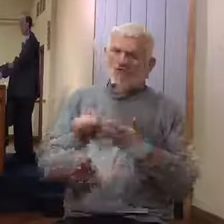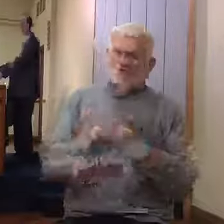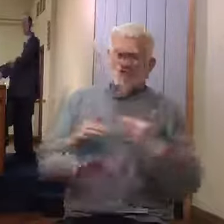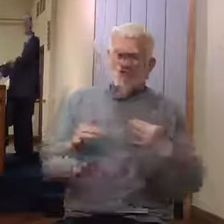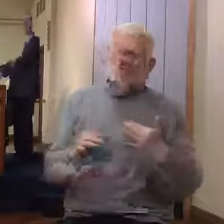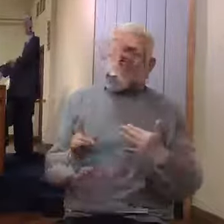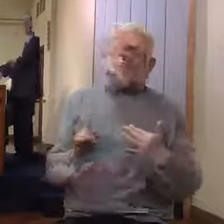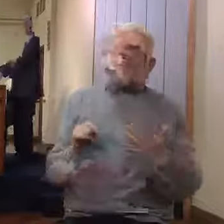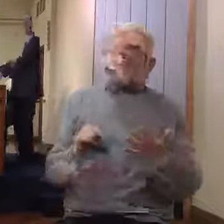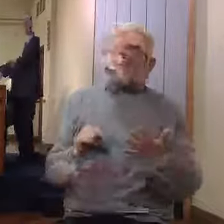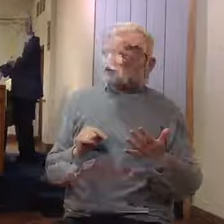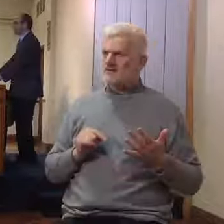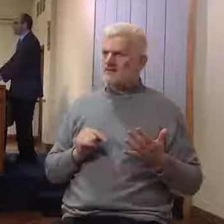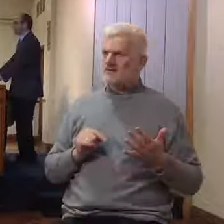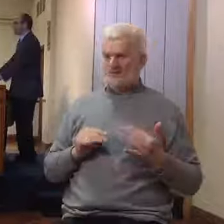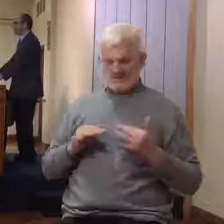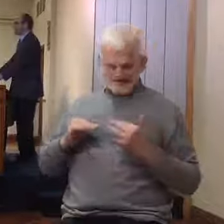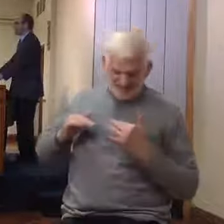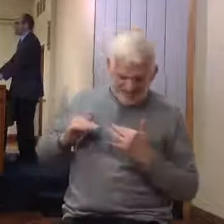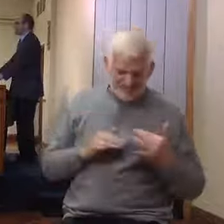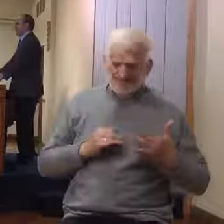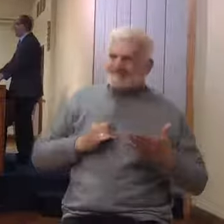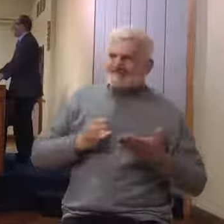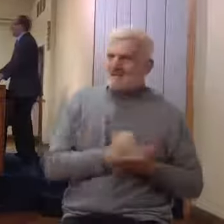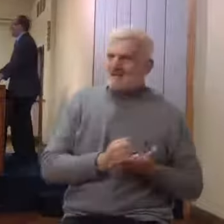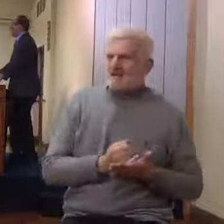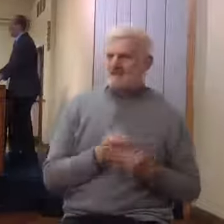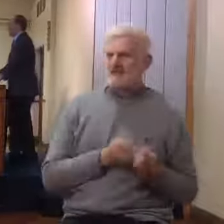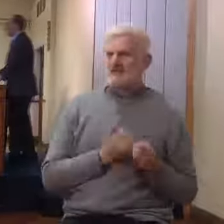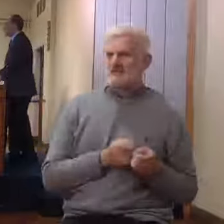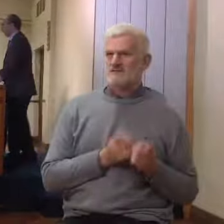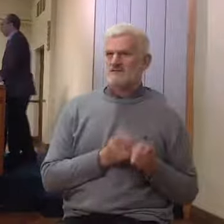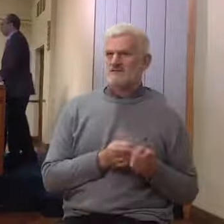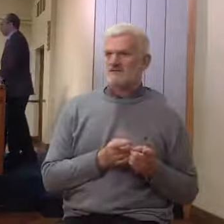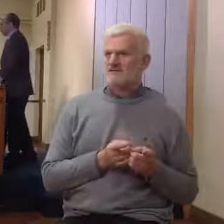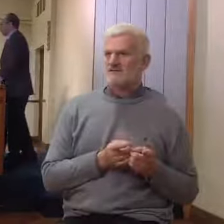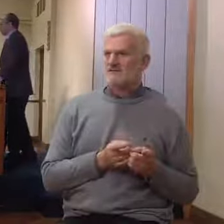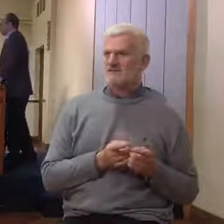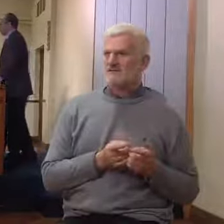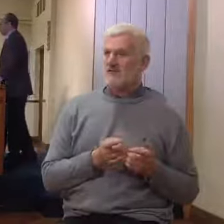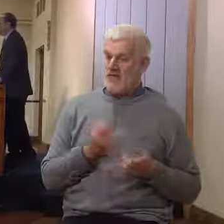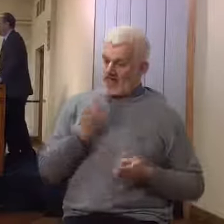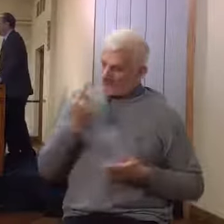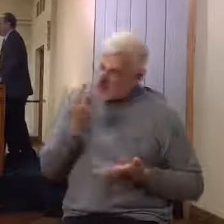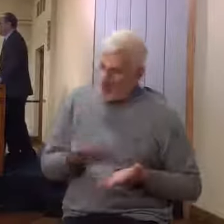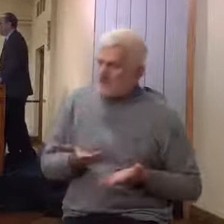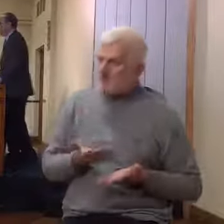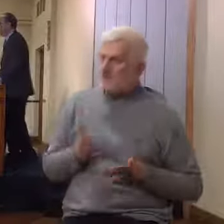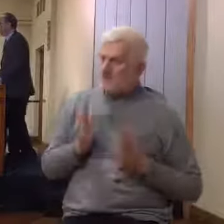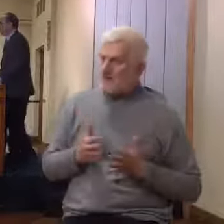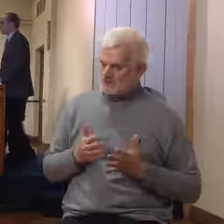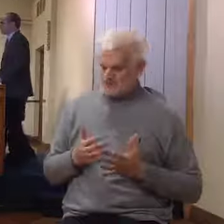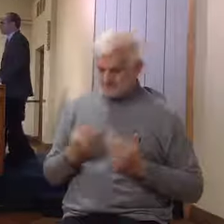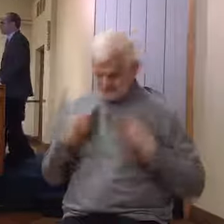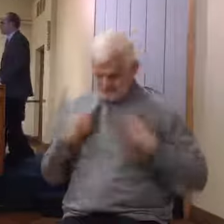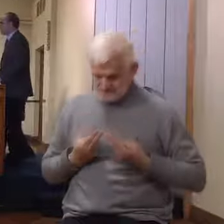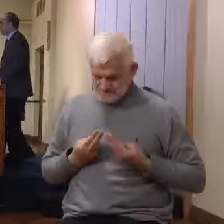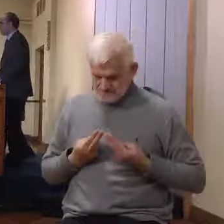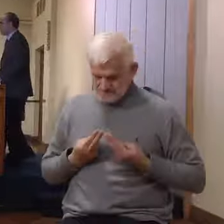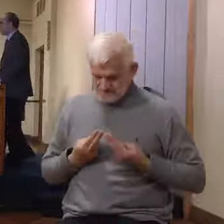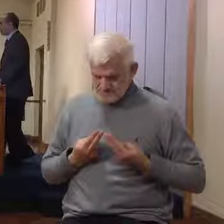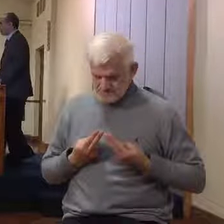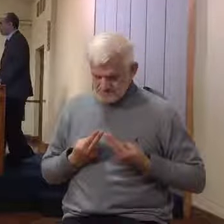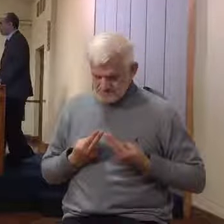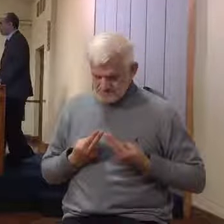I fight every day against myself. Oh, there must be, we pray. We heard 2 Bible studies on the